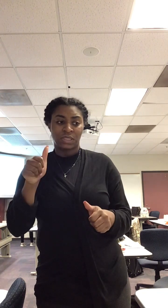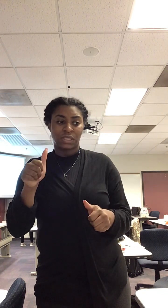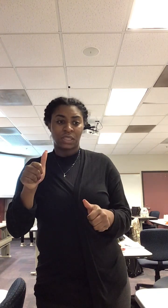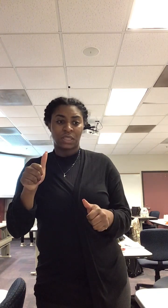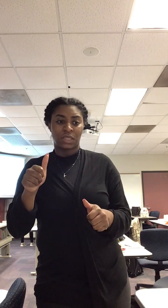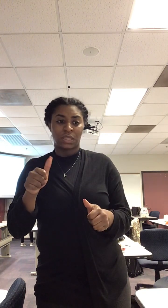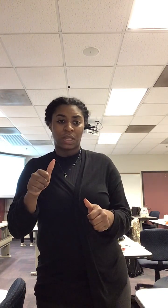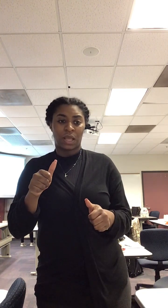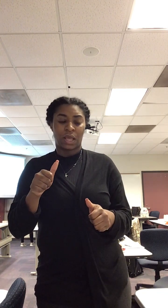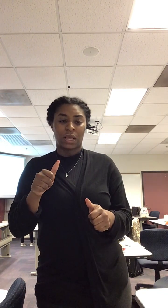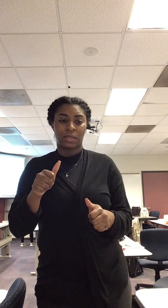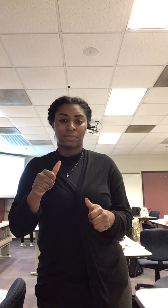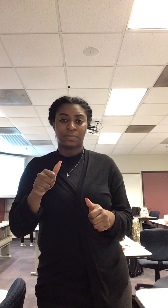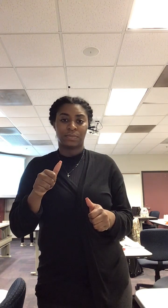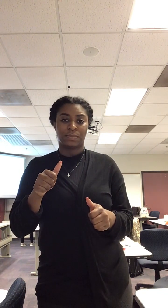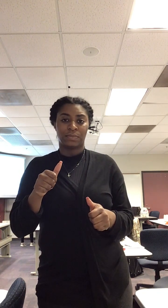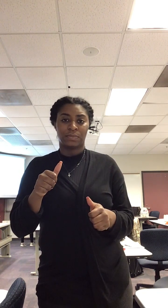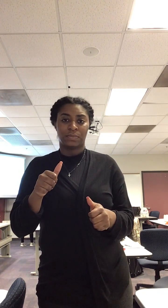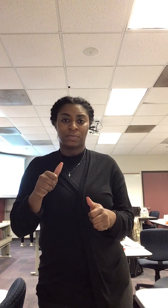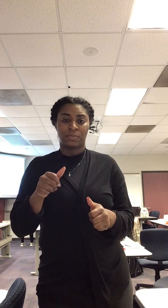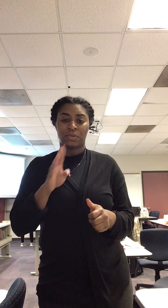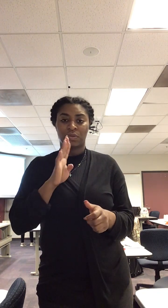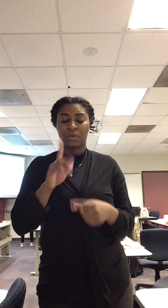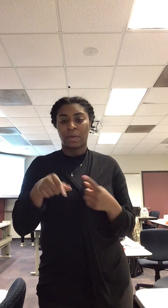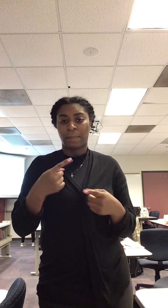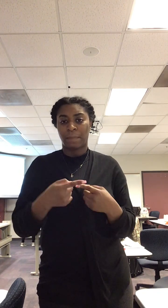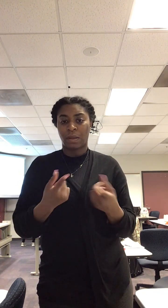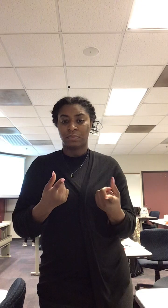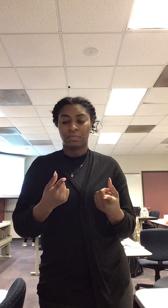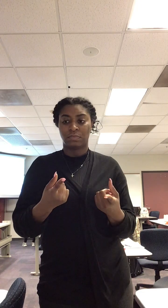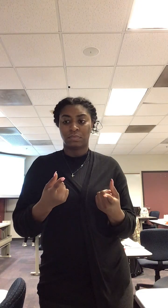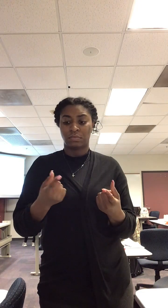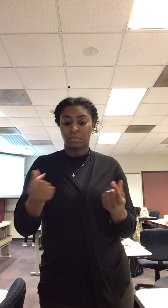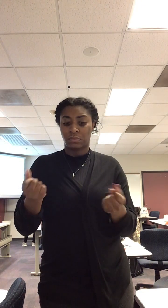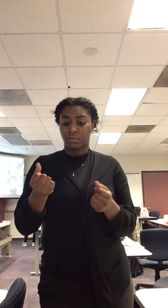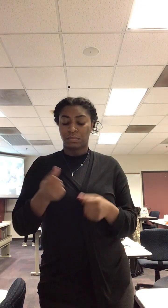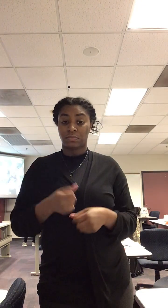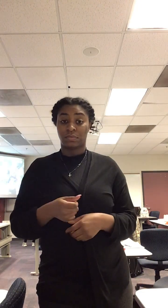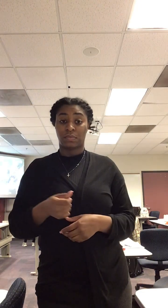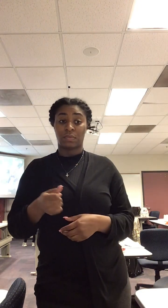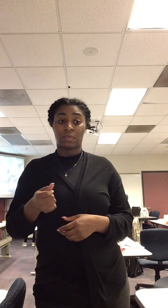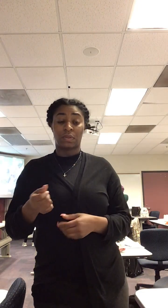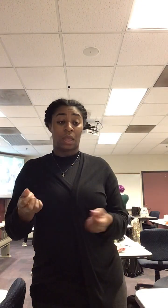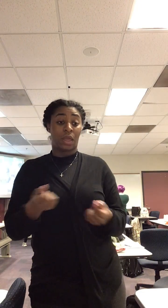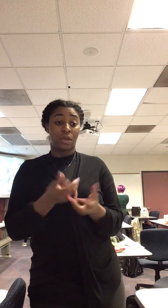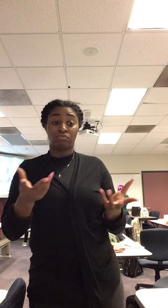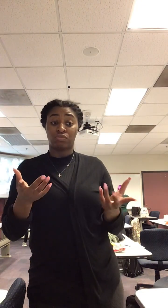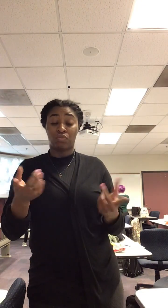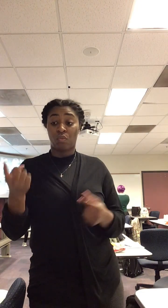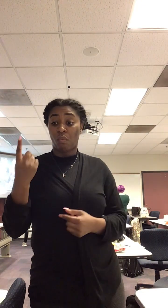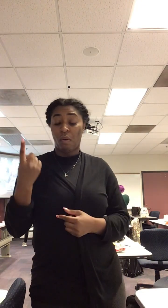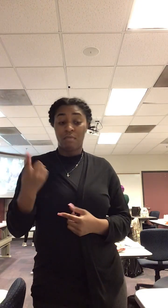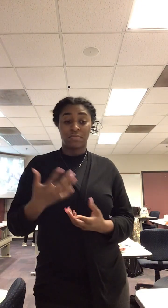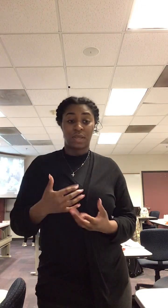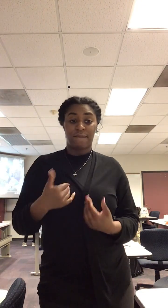anyone else have an aha from there? I remember when we read Simply Bentley, Yeah. we had to find